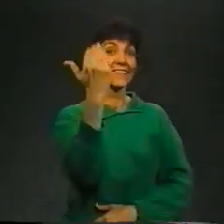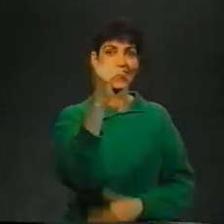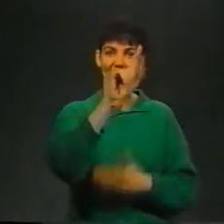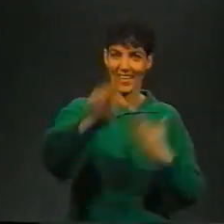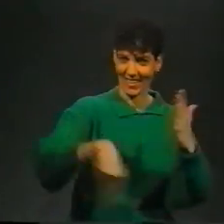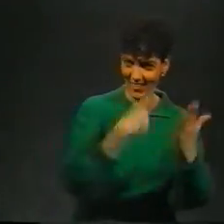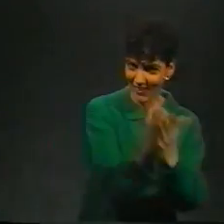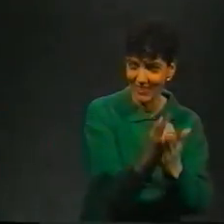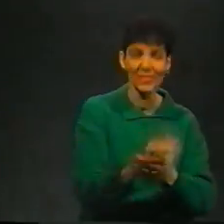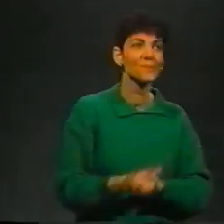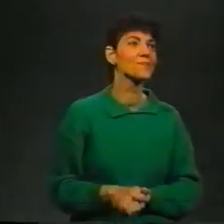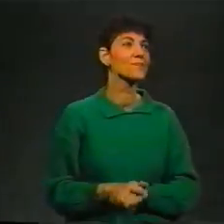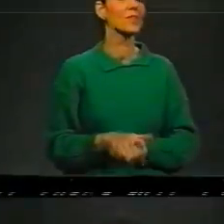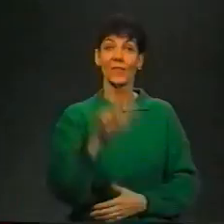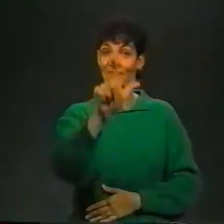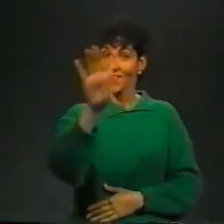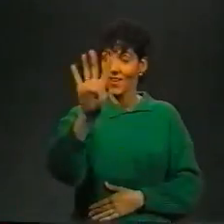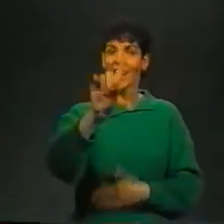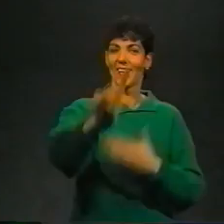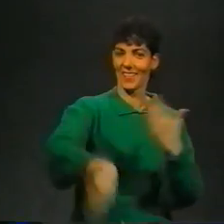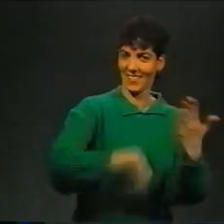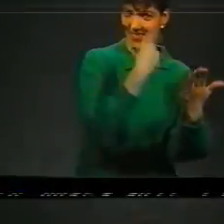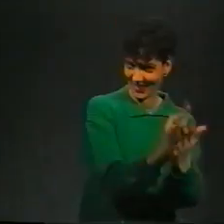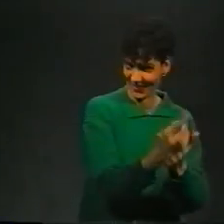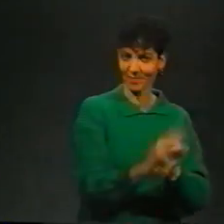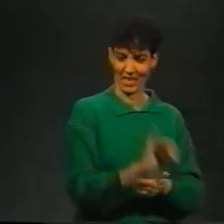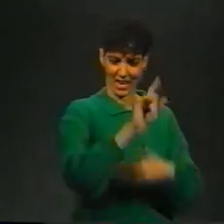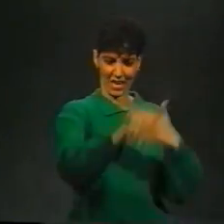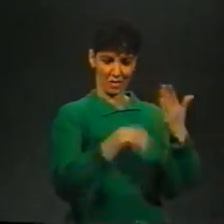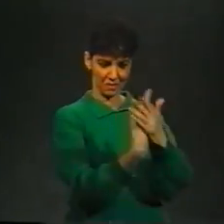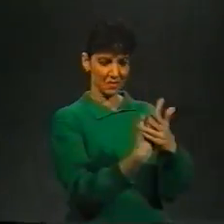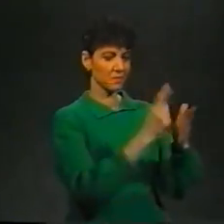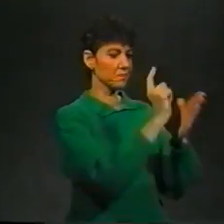Other time units incorporate numbers too.